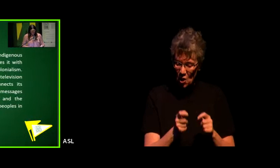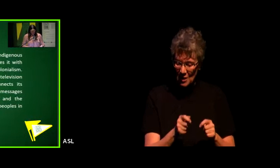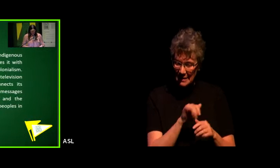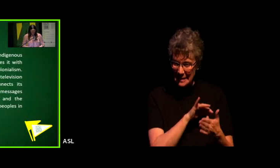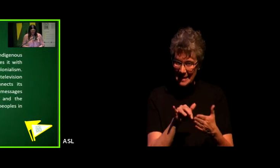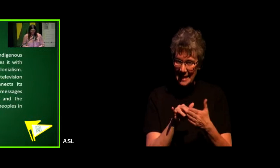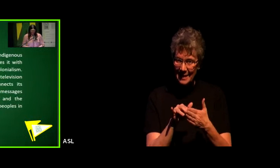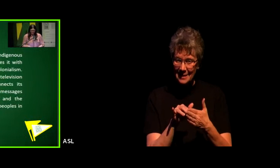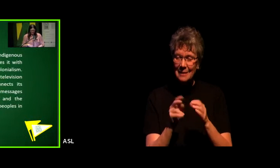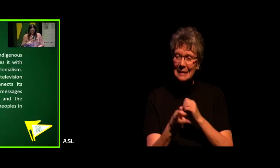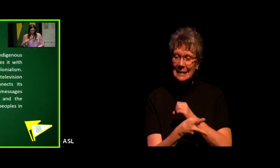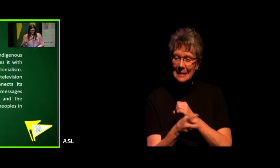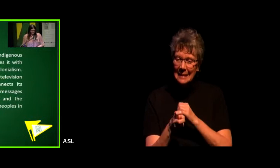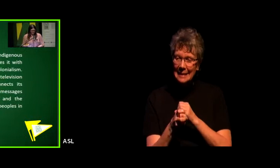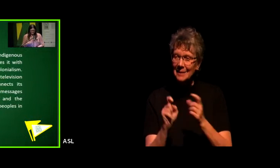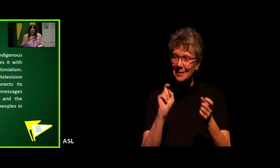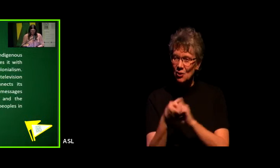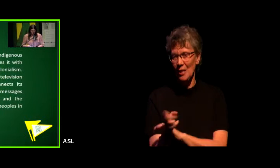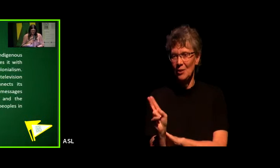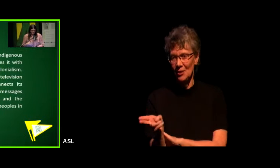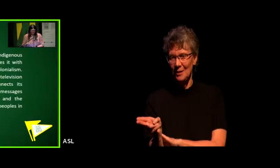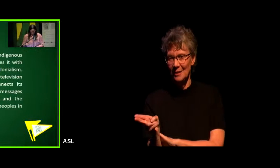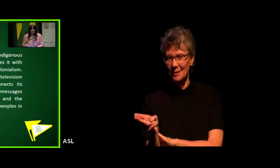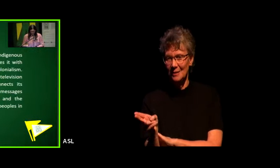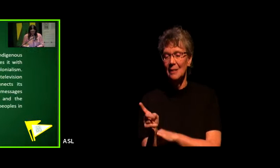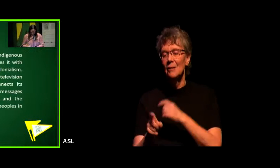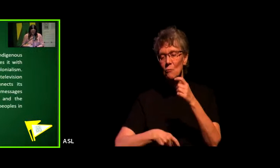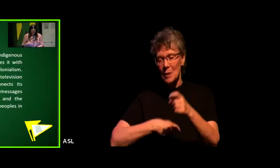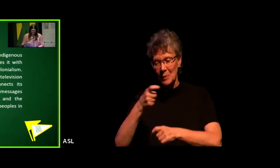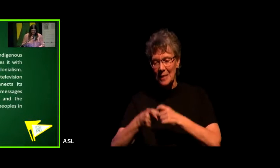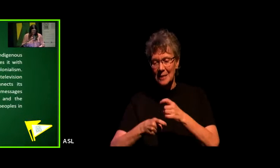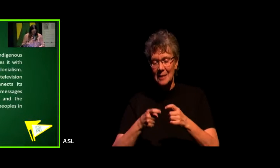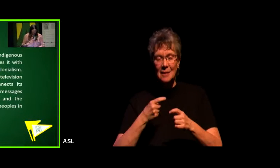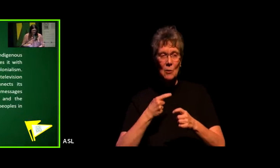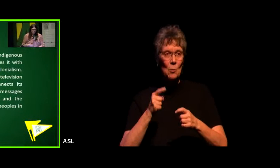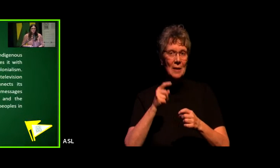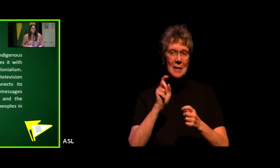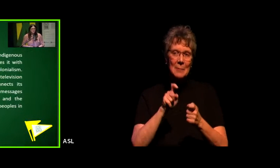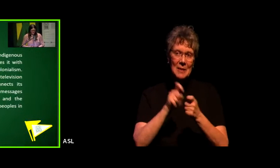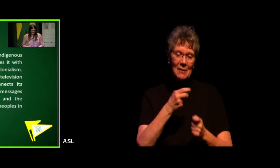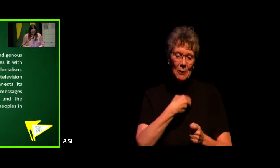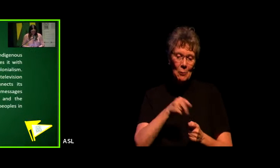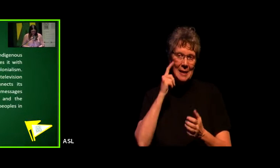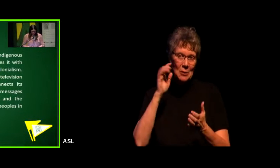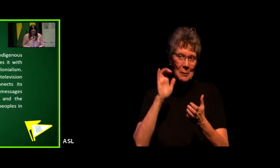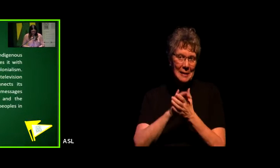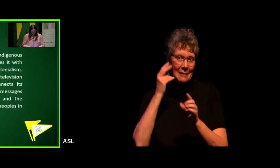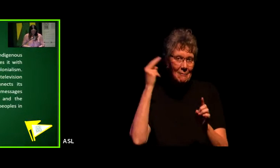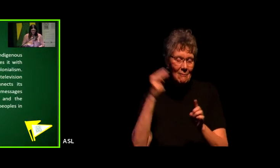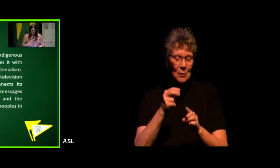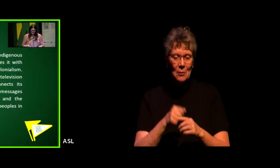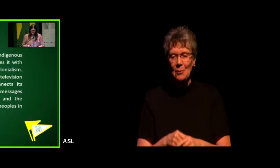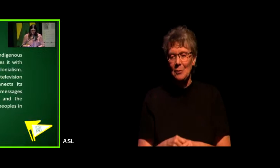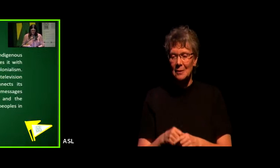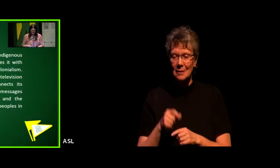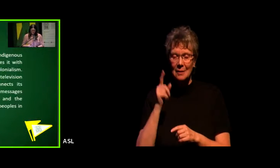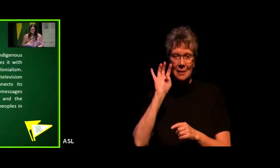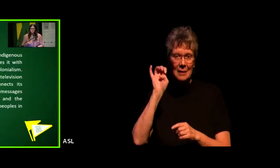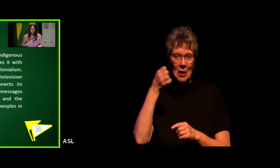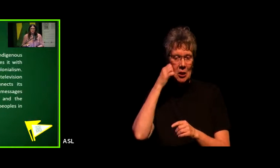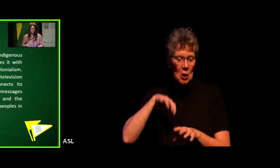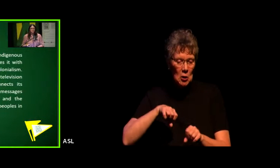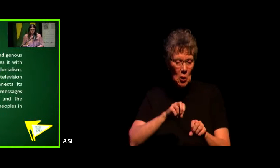fantasized narratives that promote religious, nationalist, white supremacist, xenophobic, and colonialist ideas. Those are the messages being